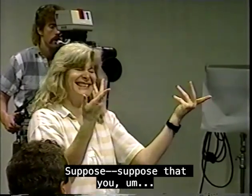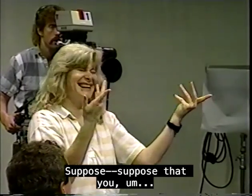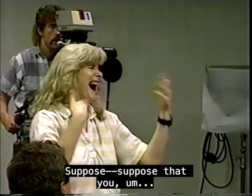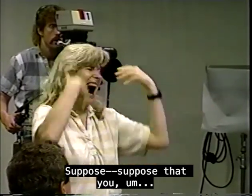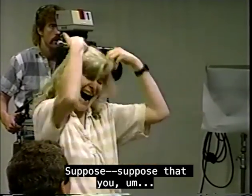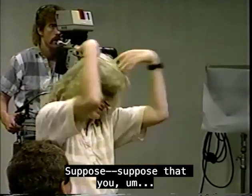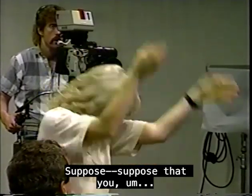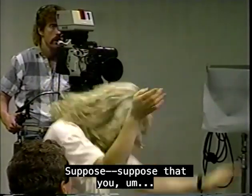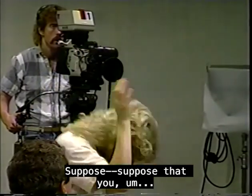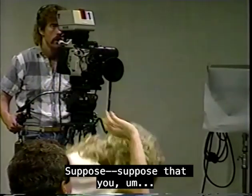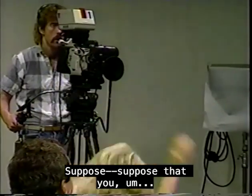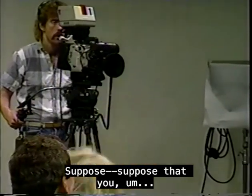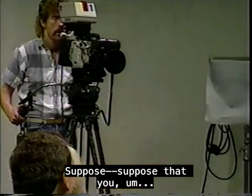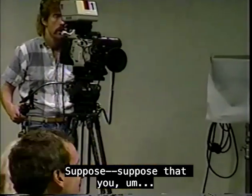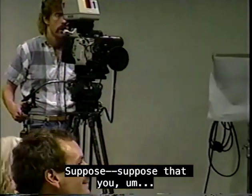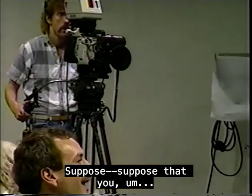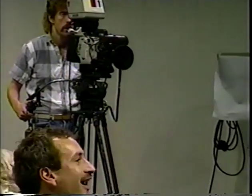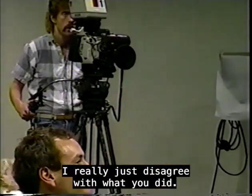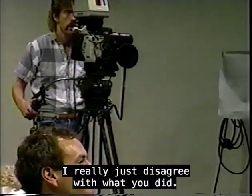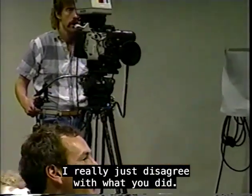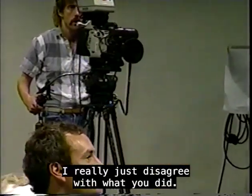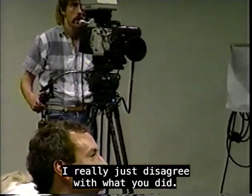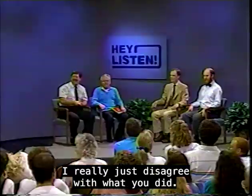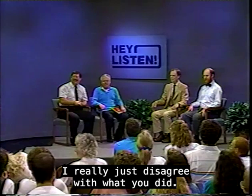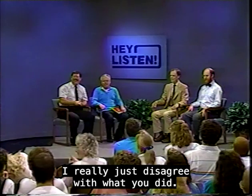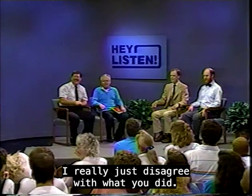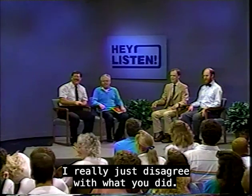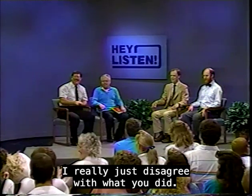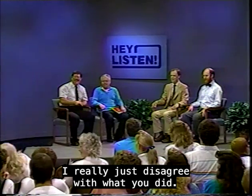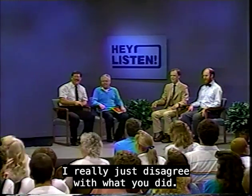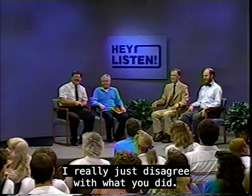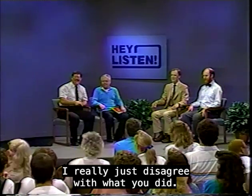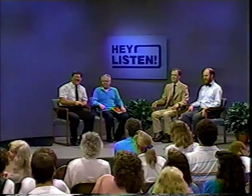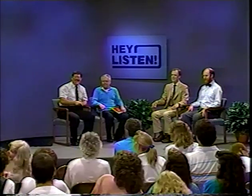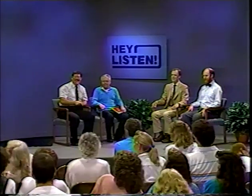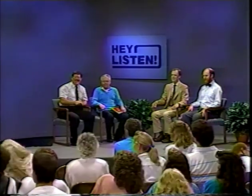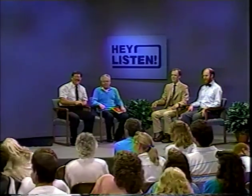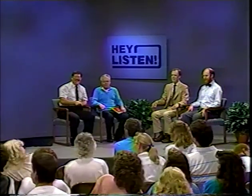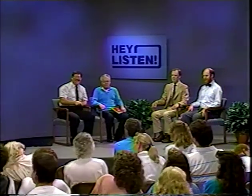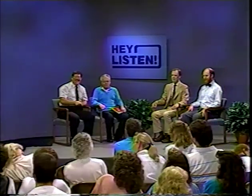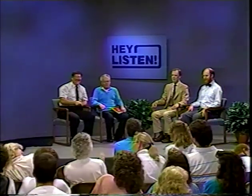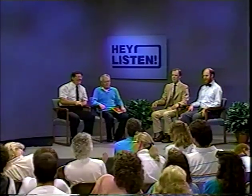that you, I really have no idea. I really just disagree with what you did.